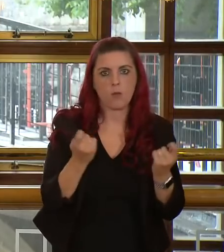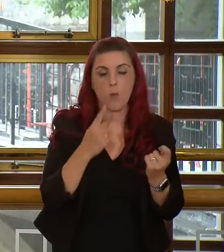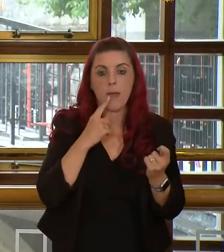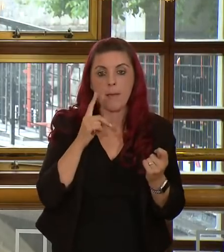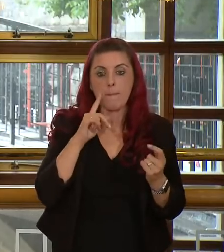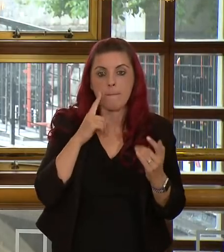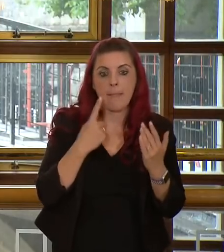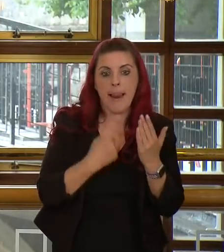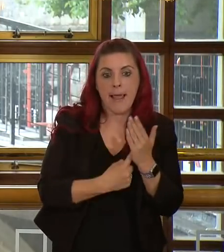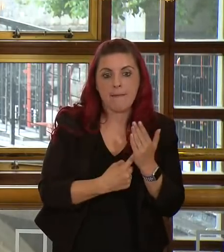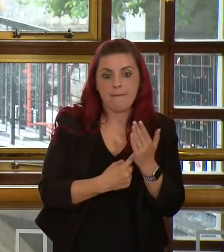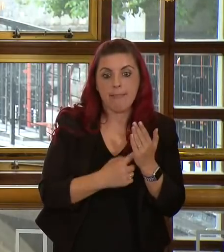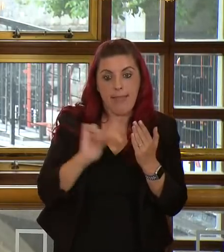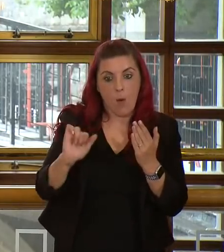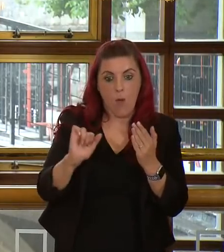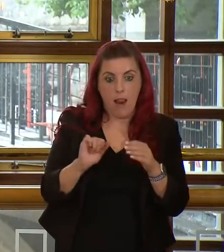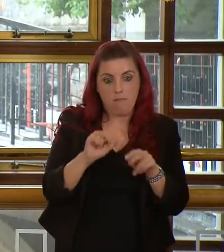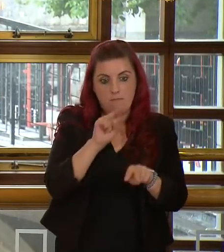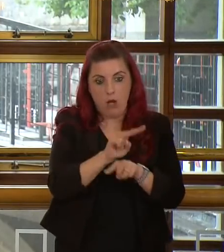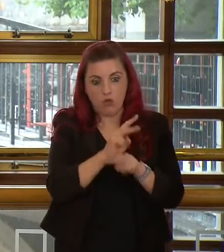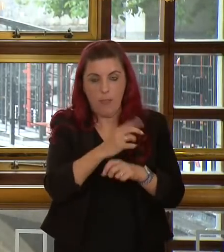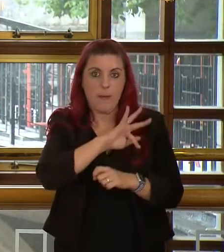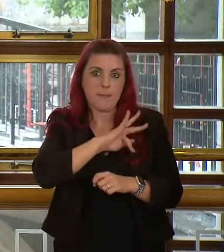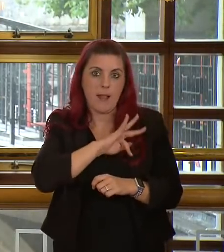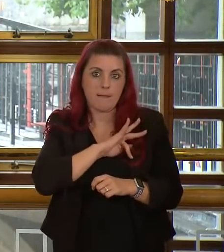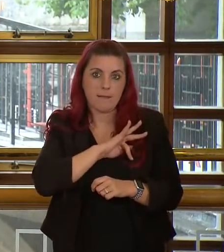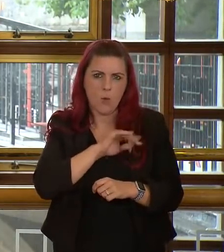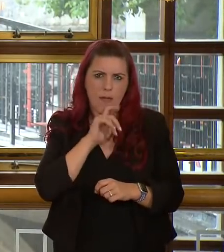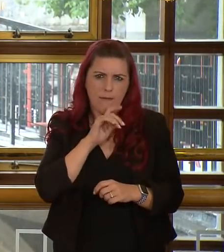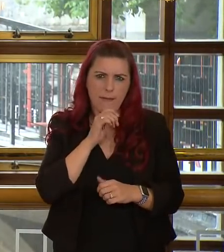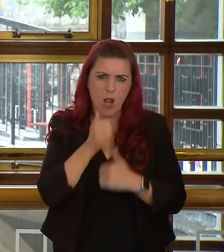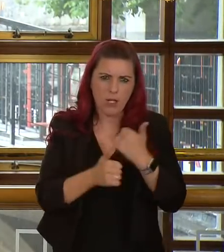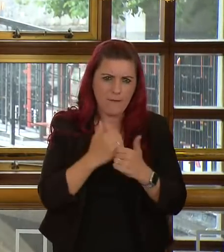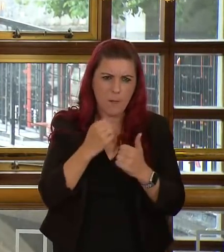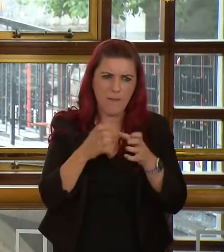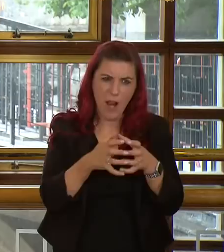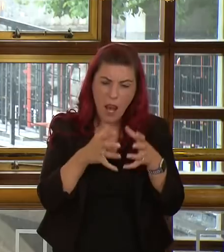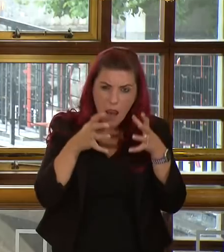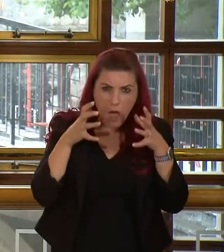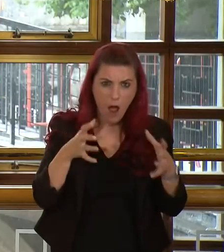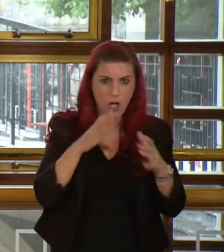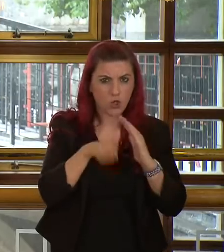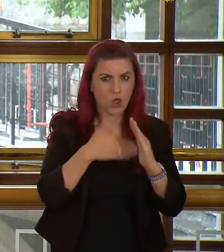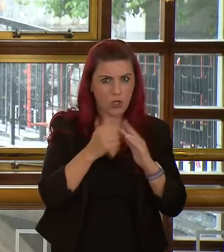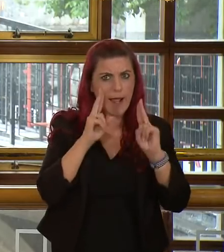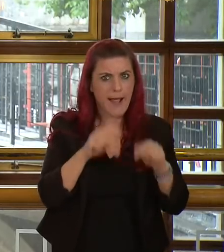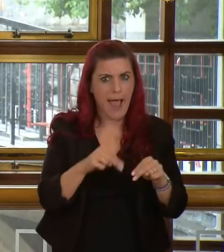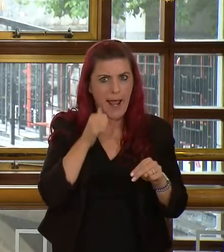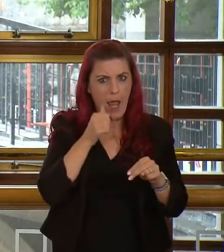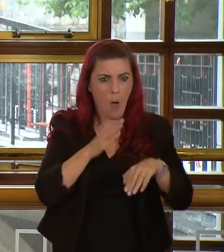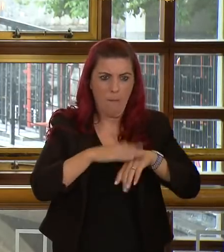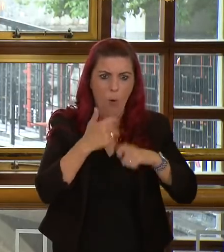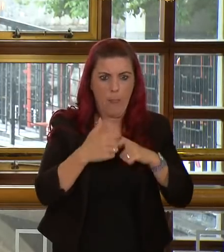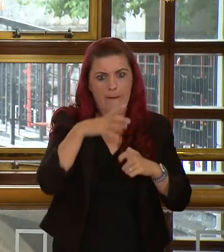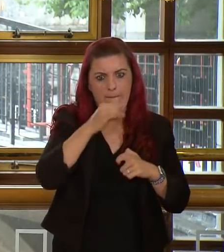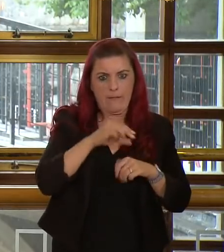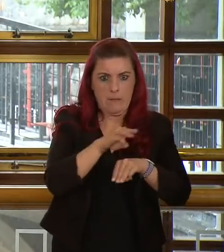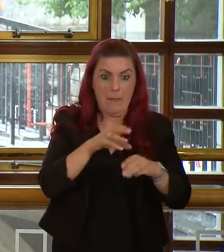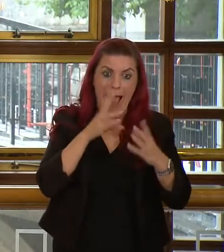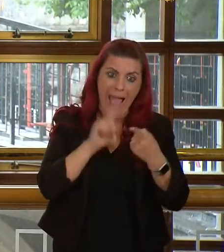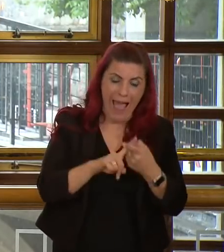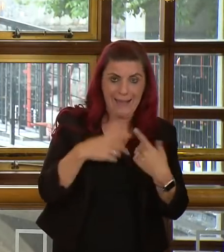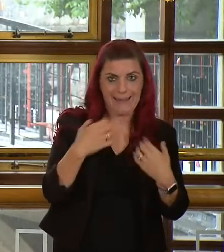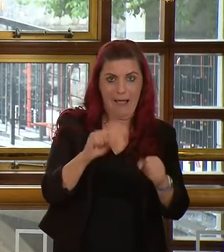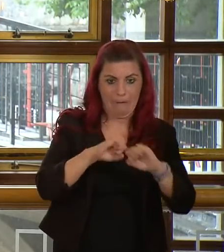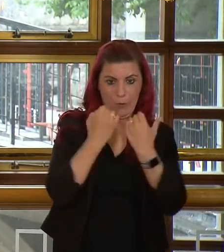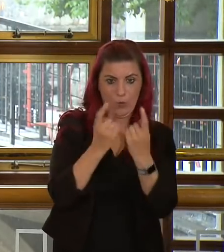them. It'll really acknowledge the fact that there are some very large churches that could accommodate more than 50 people with social distancing